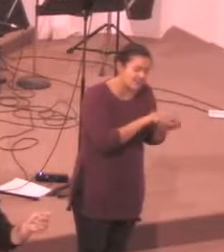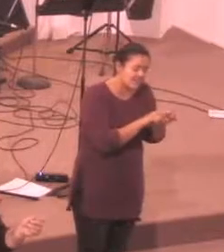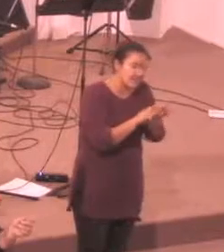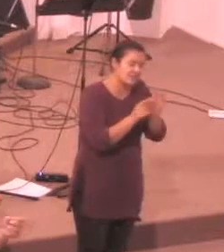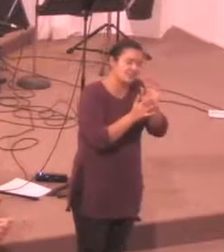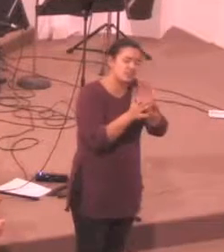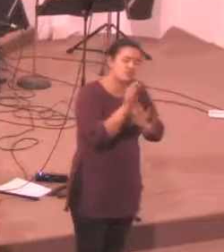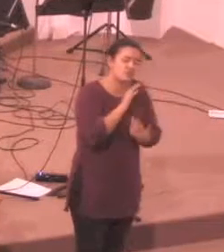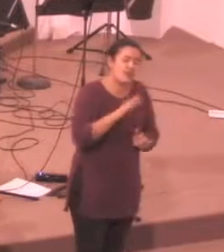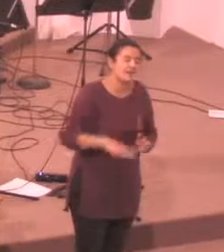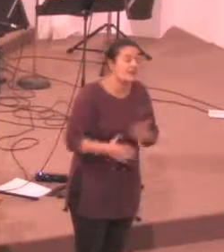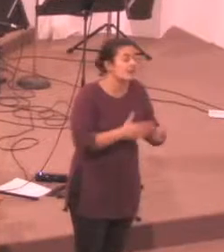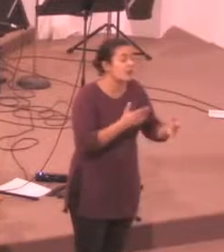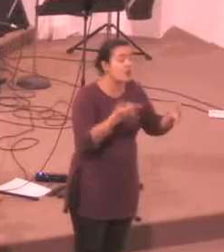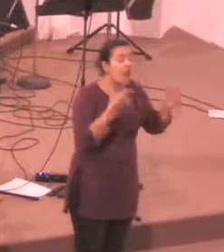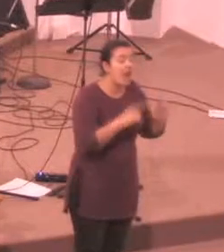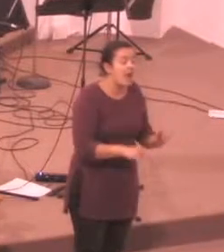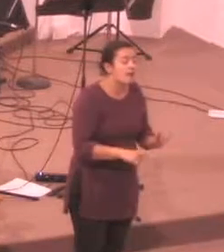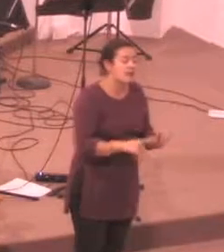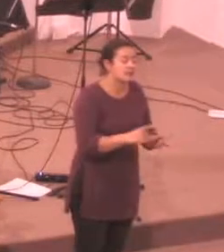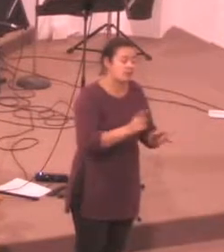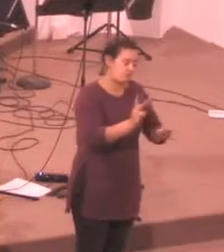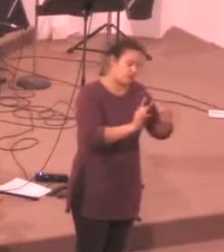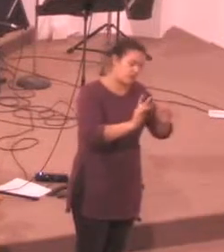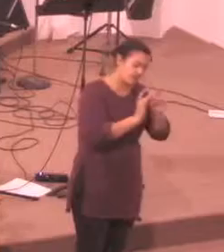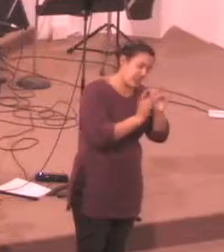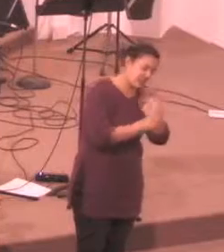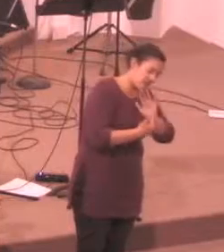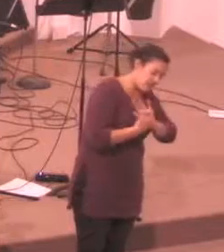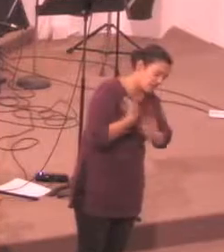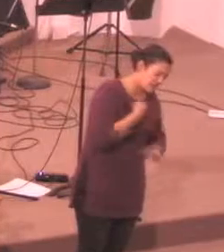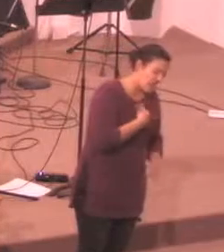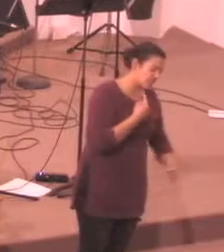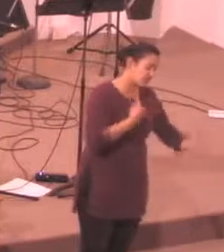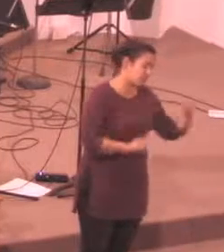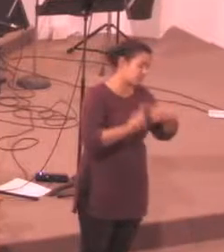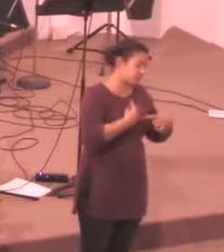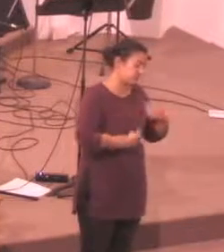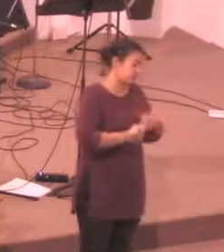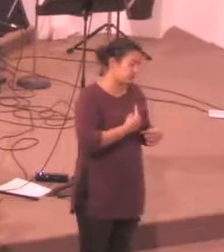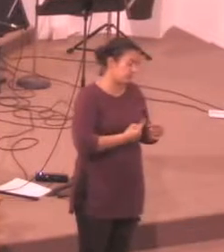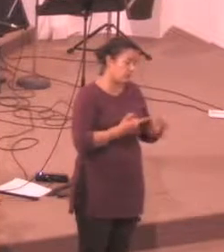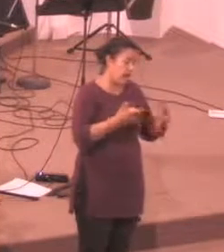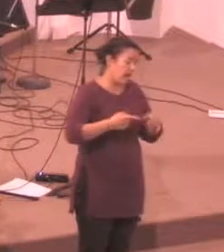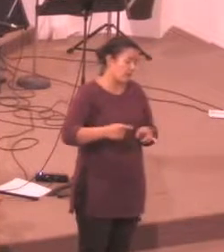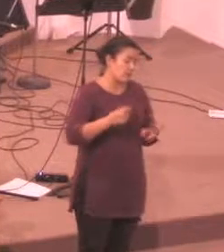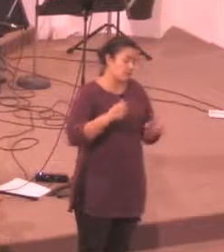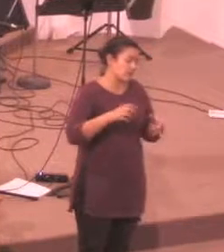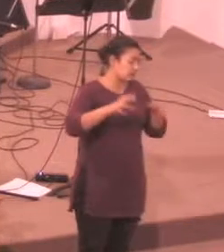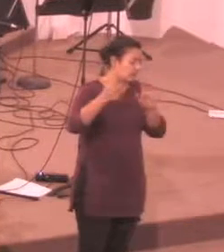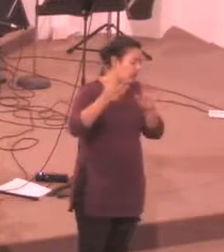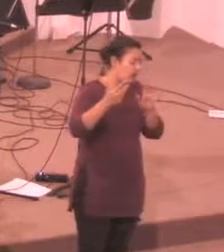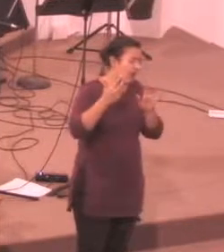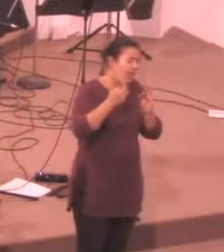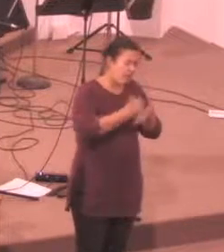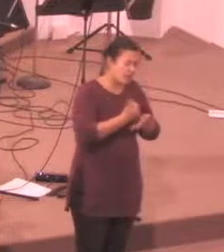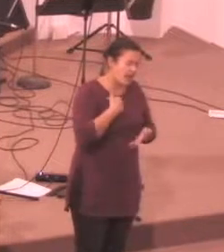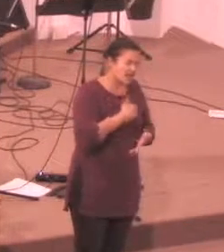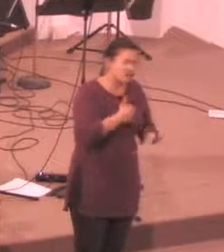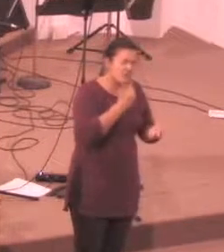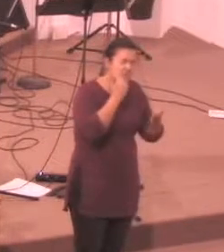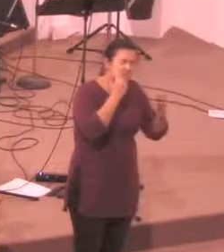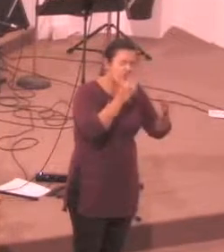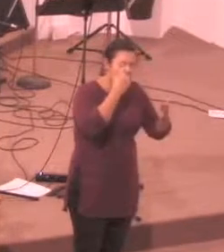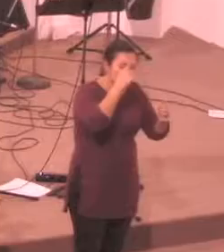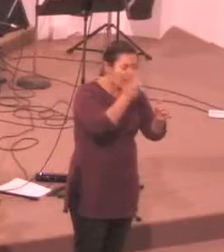is said, no matter what comes at us, Father, that we can be thankful for everything. We can be thankful in all